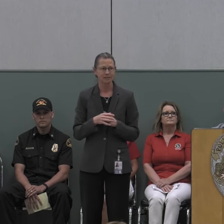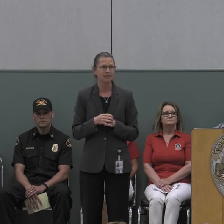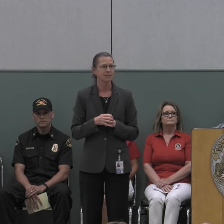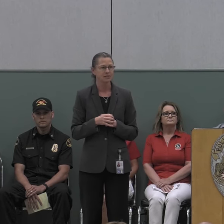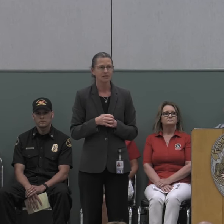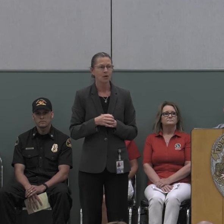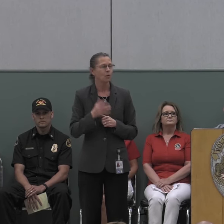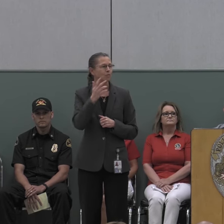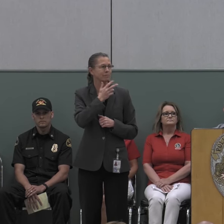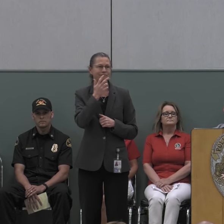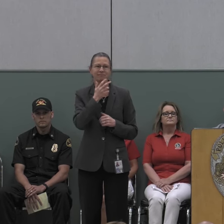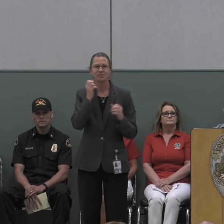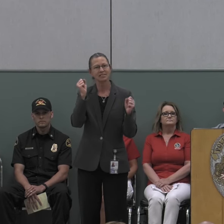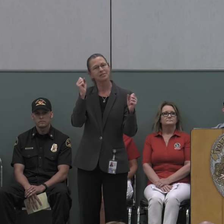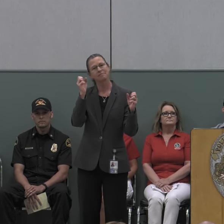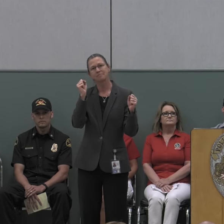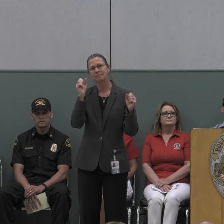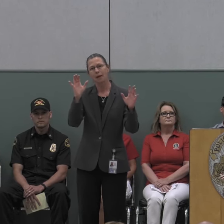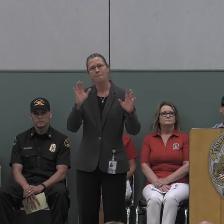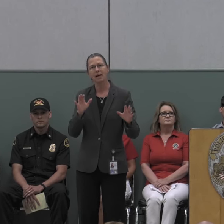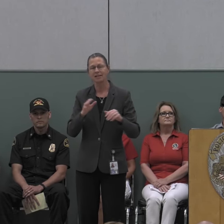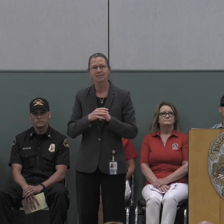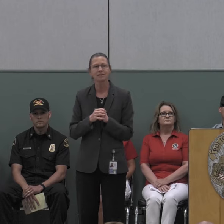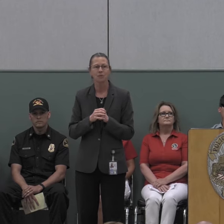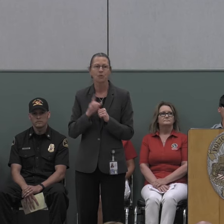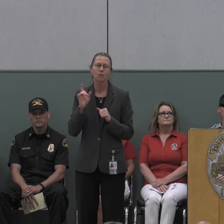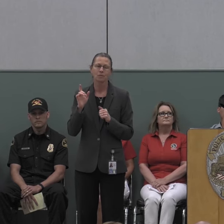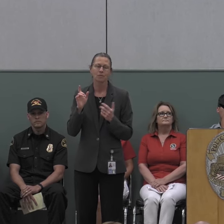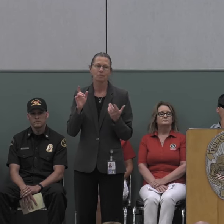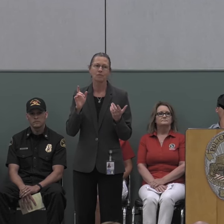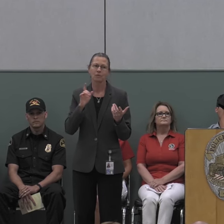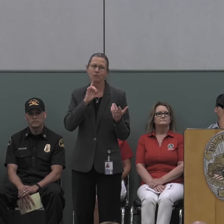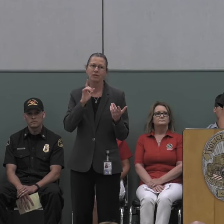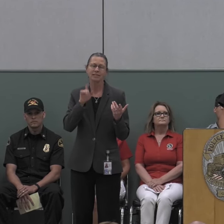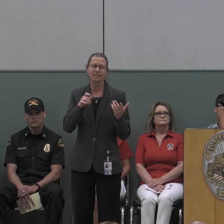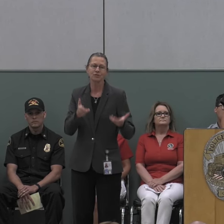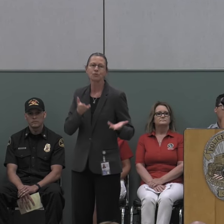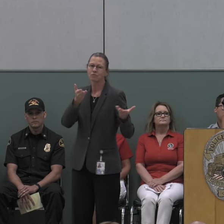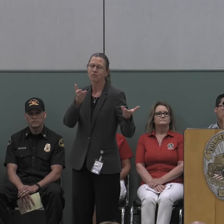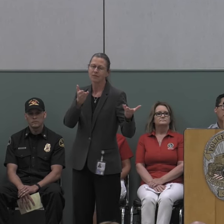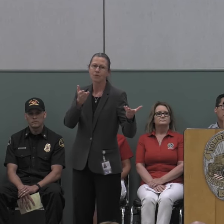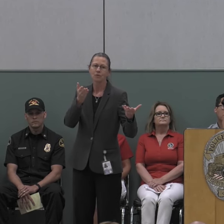just amazing. So we need to give those people just our gratitude.